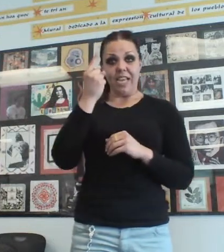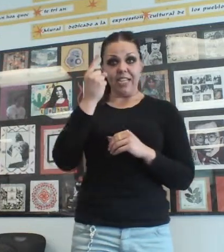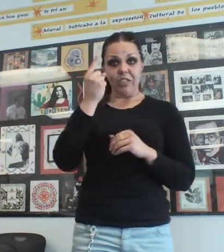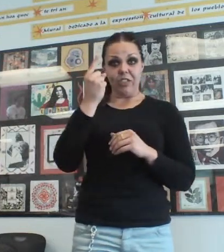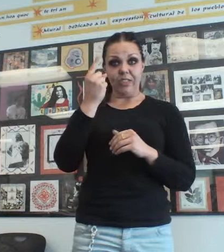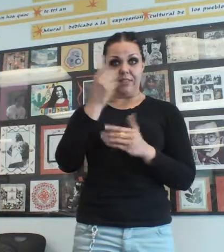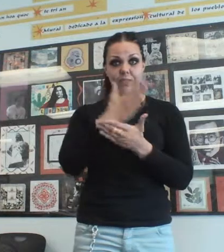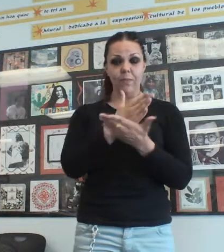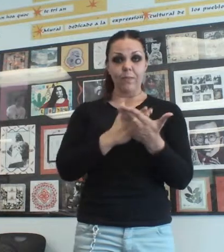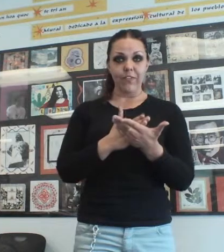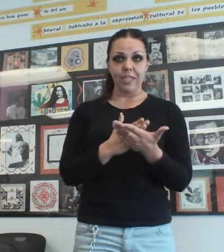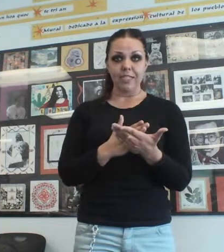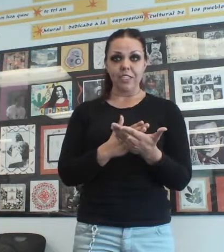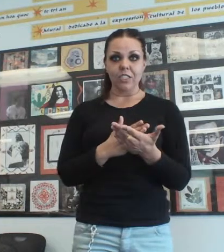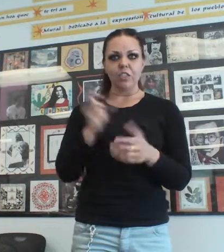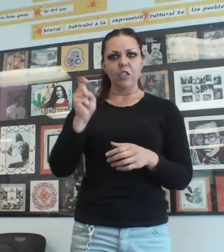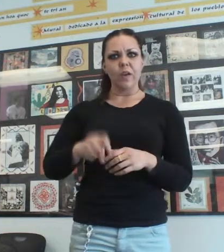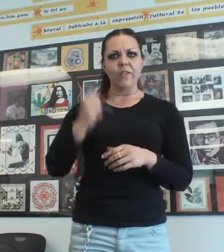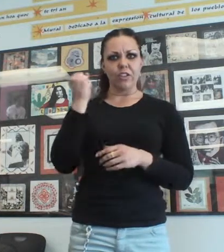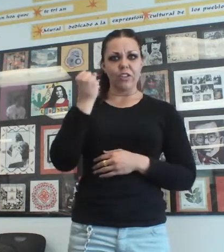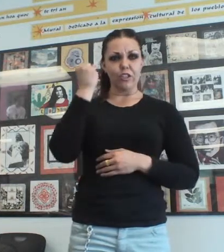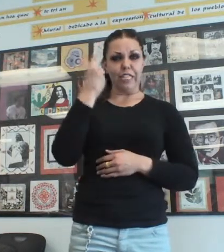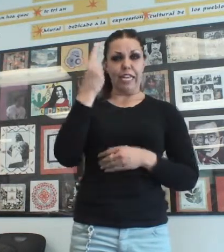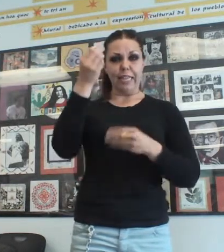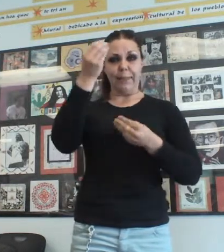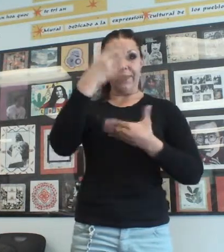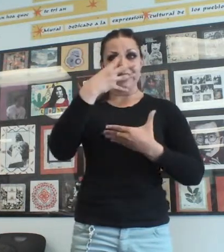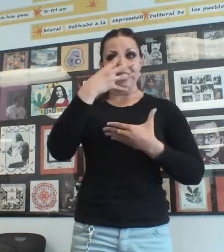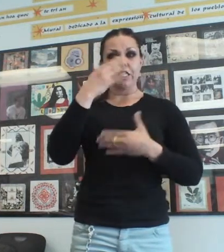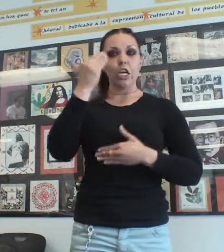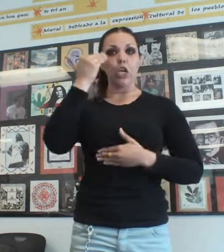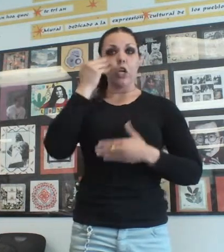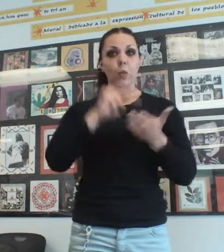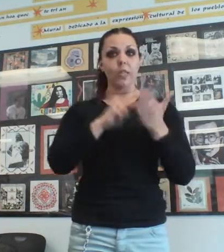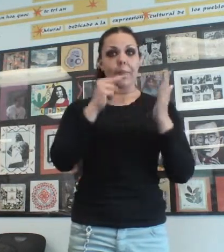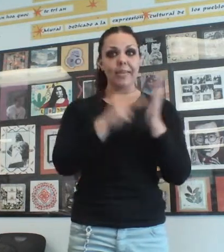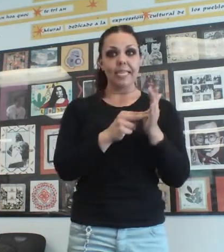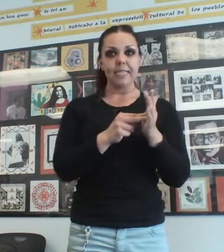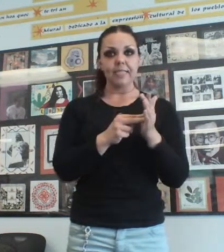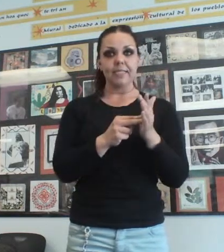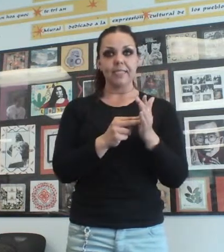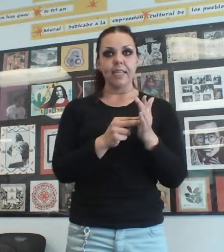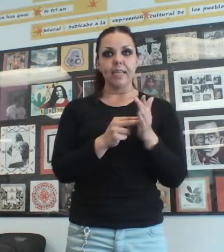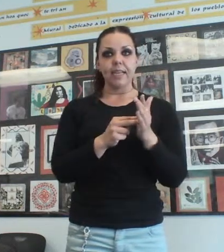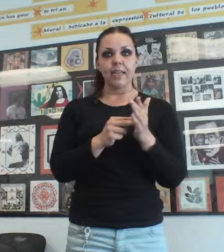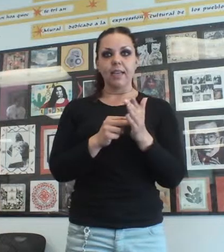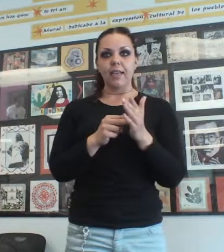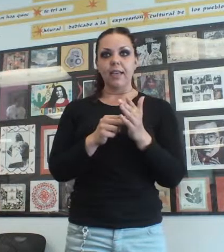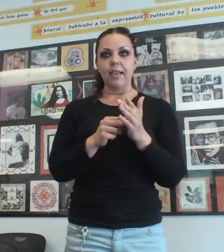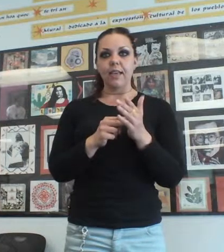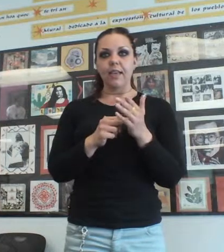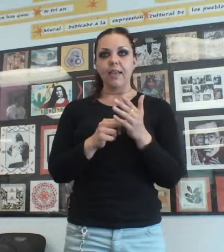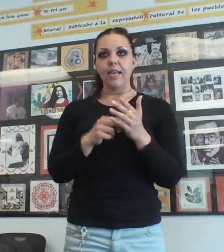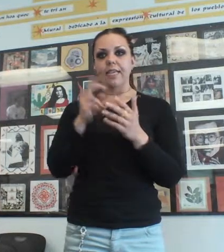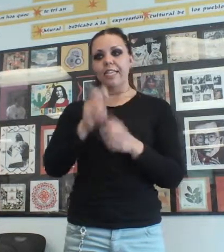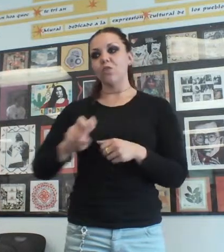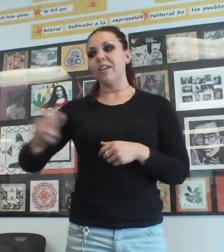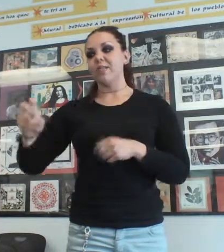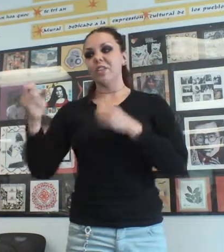that message, you have to know what they mean, and then putting it into ASL or English. So if